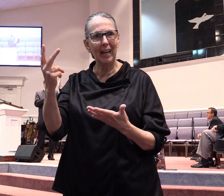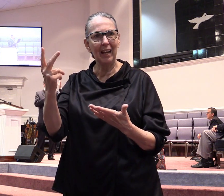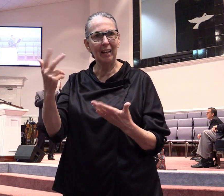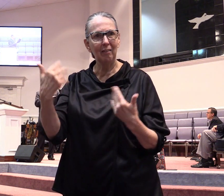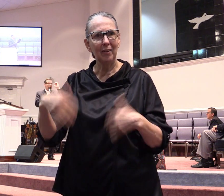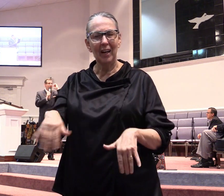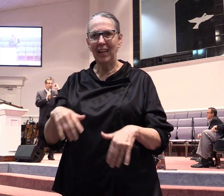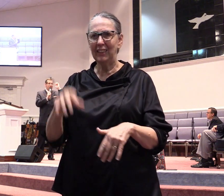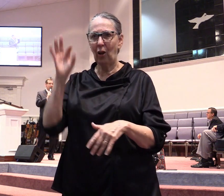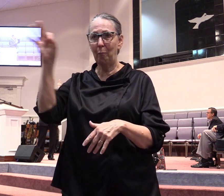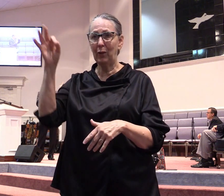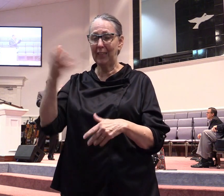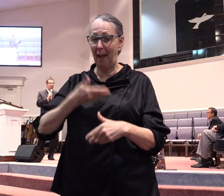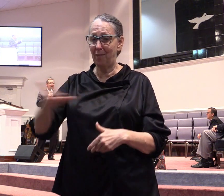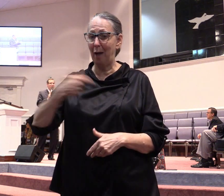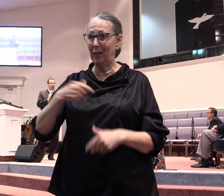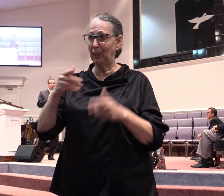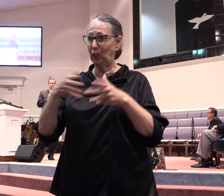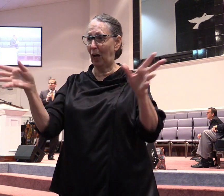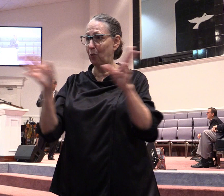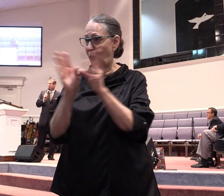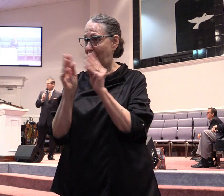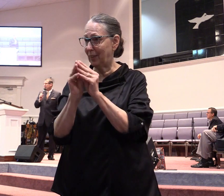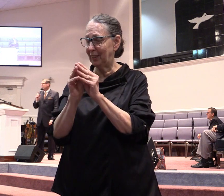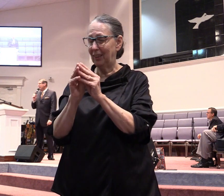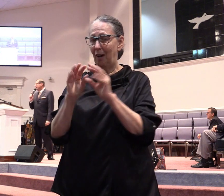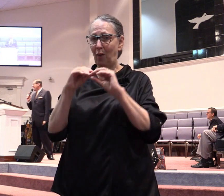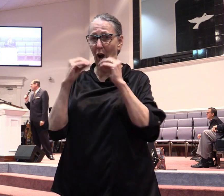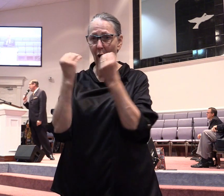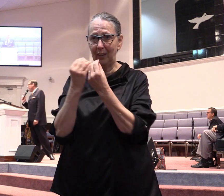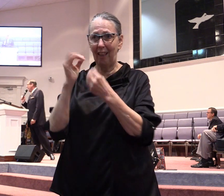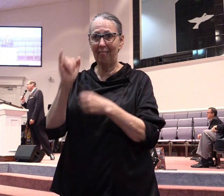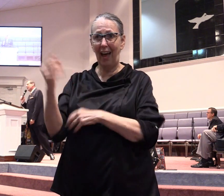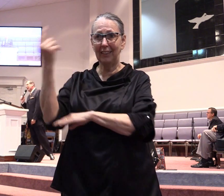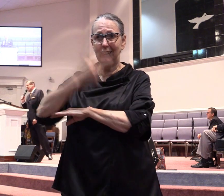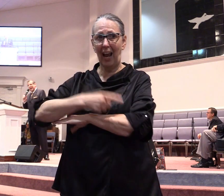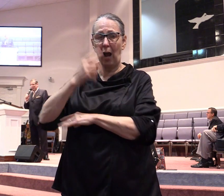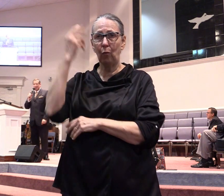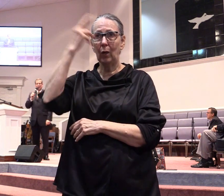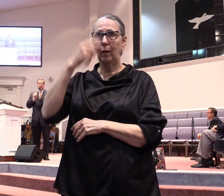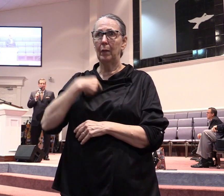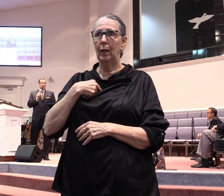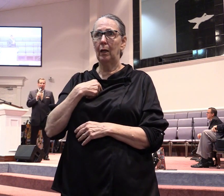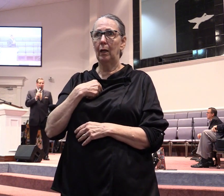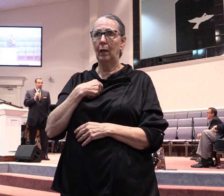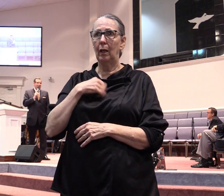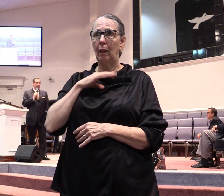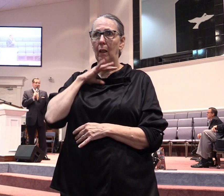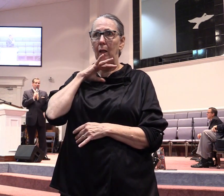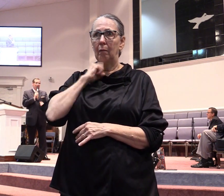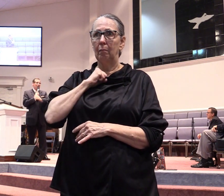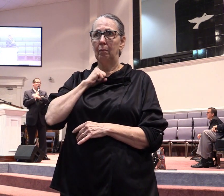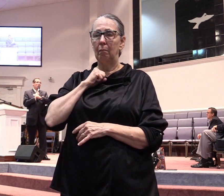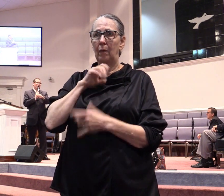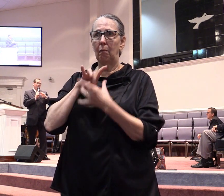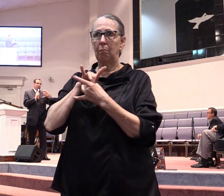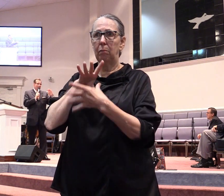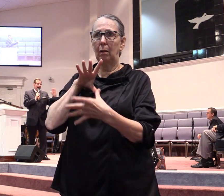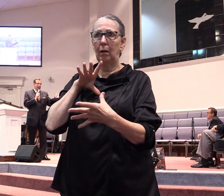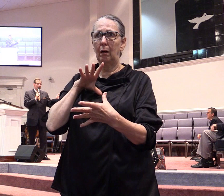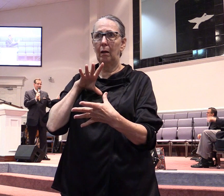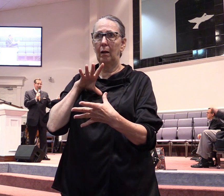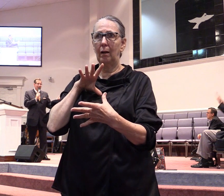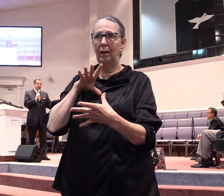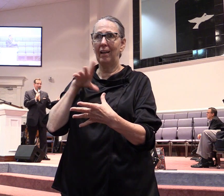I preached the general conferences twice for our organization, and that day I realized I was going to lose it all because my whole world